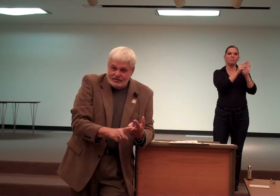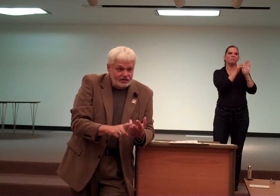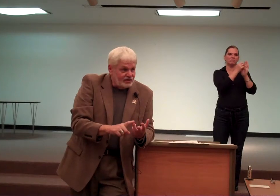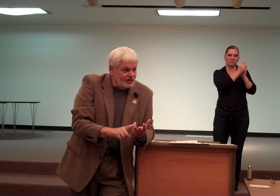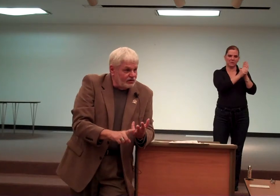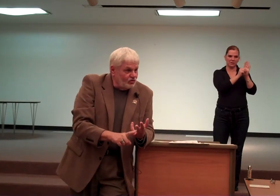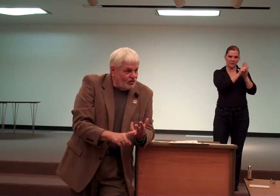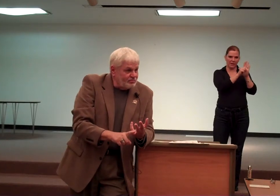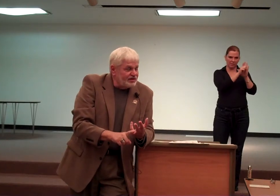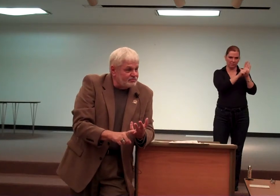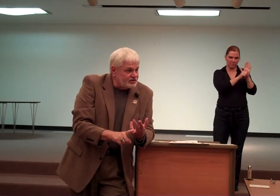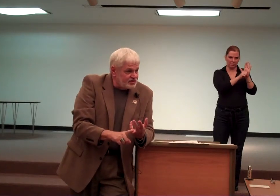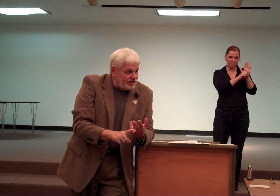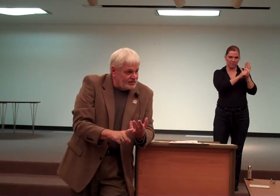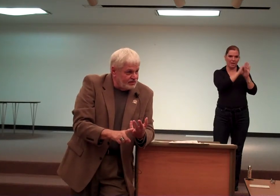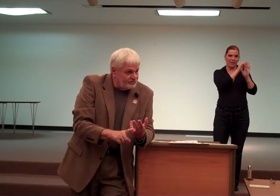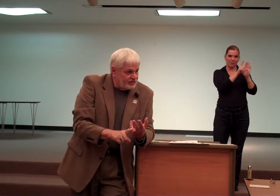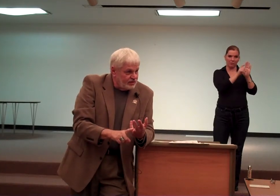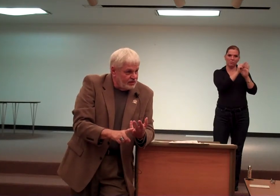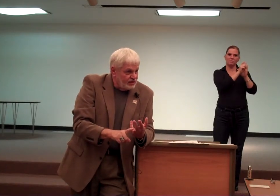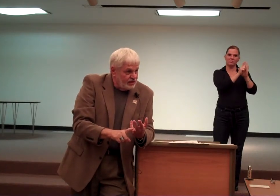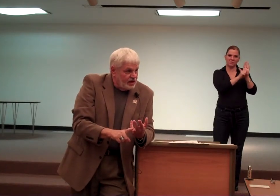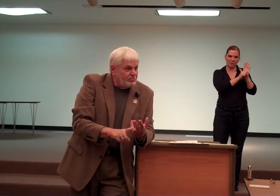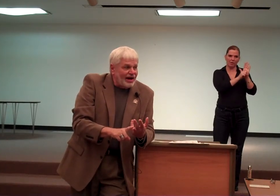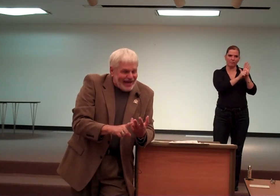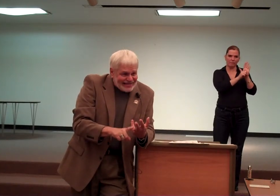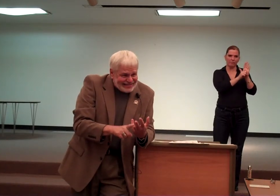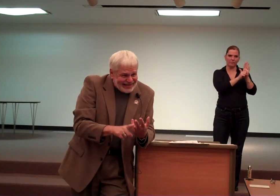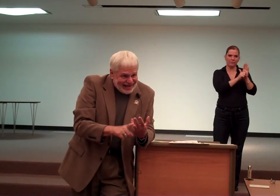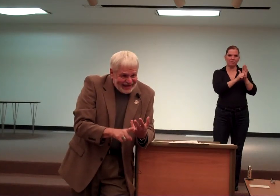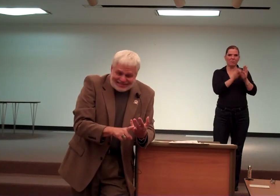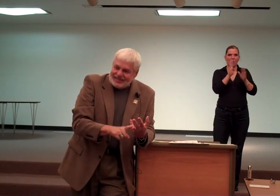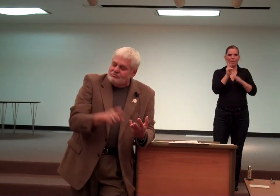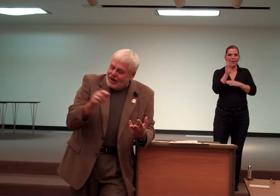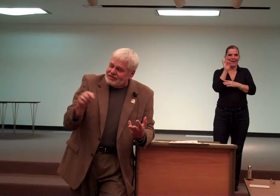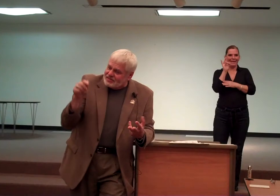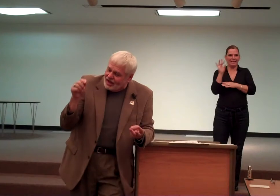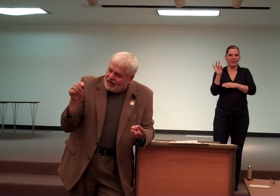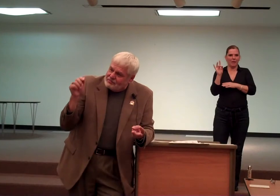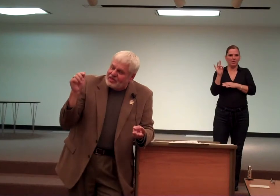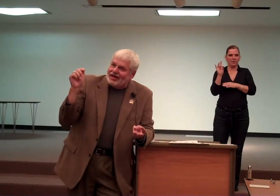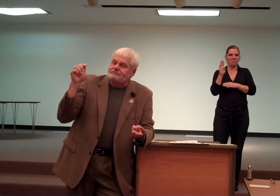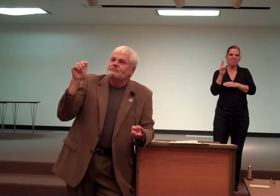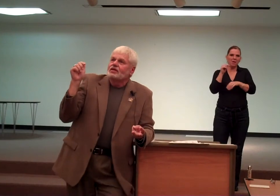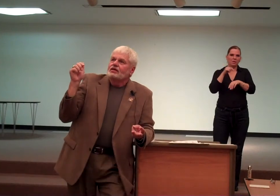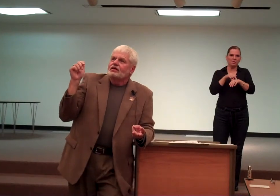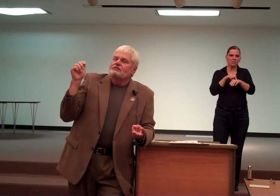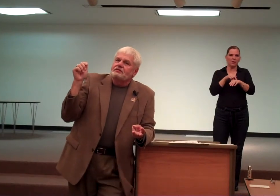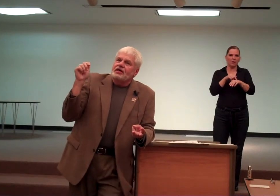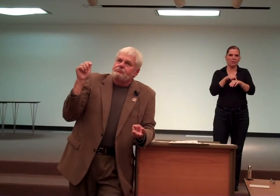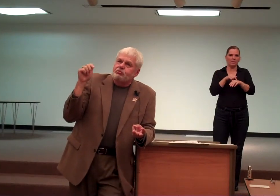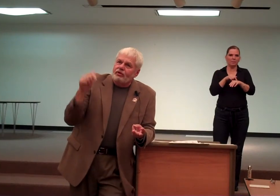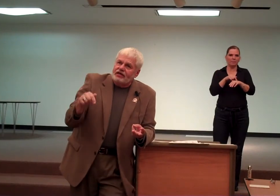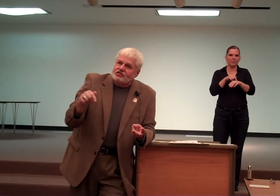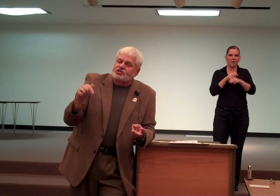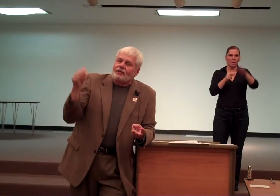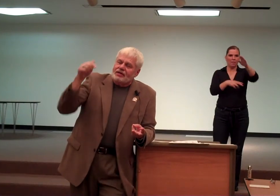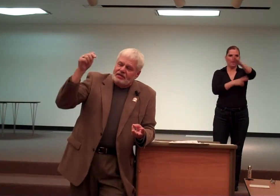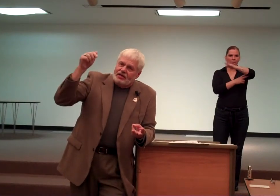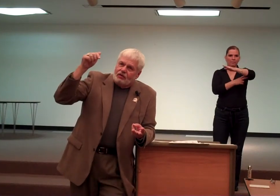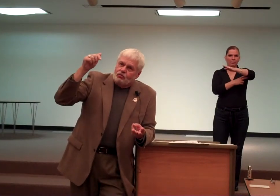state. Illinois becomes a state. By 1818, by the time that the